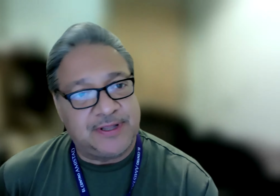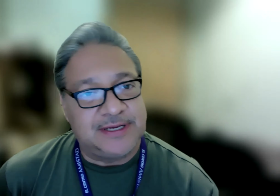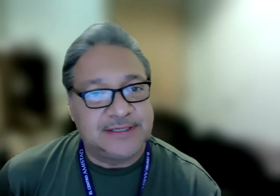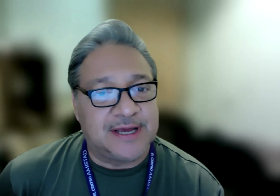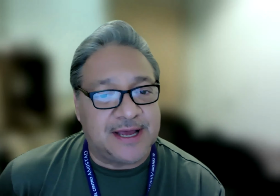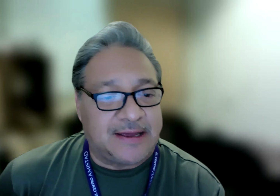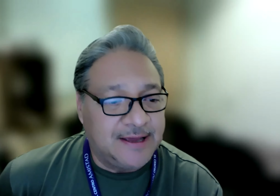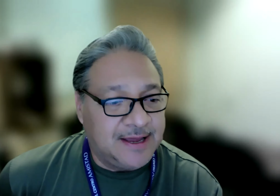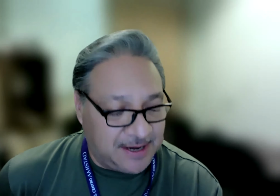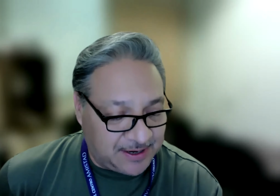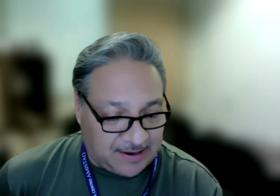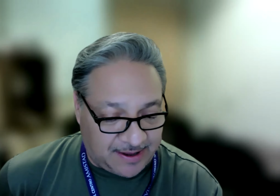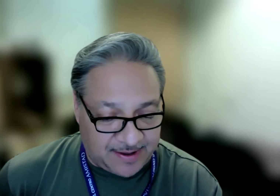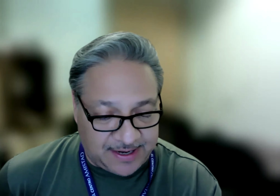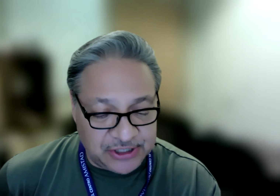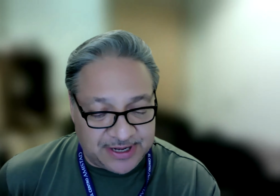for this